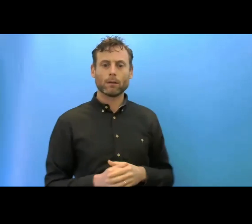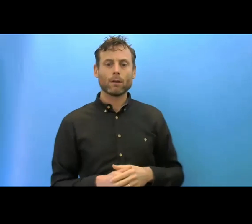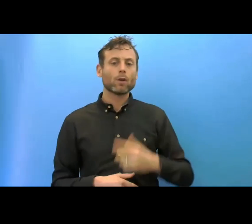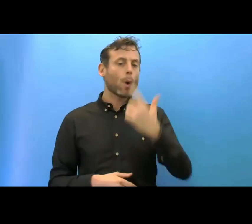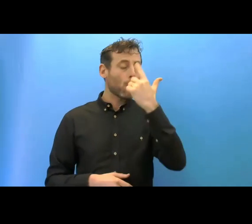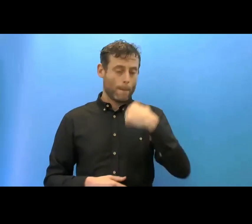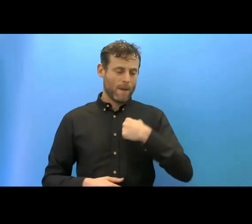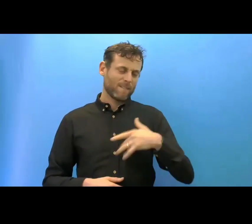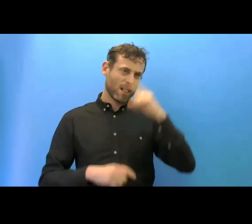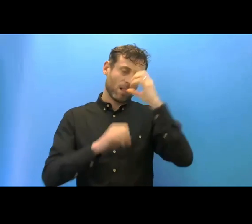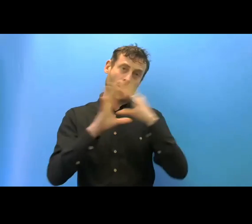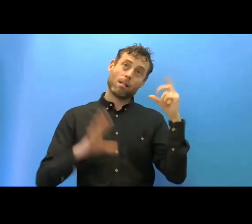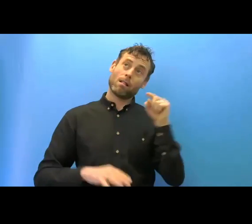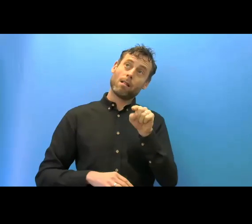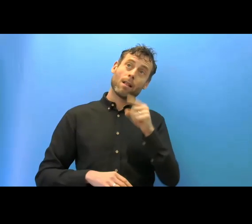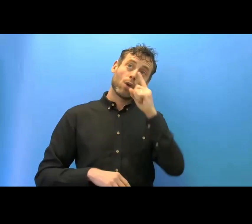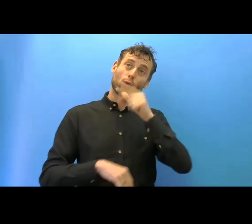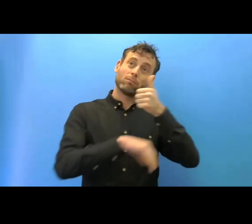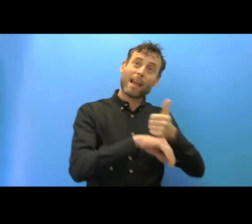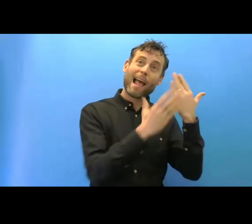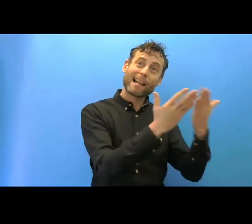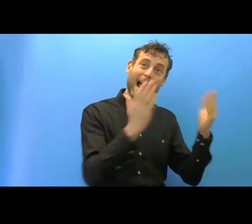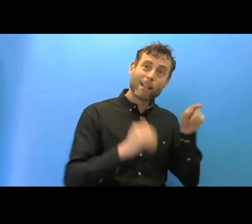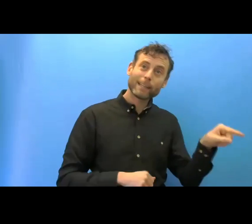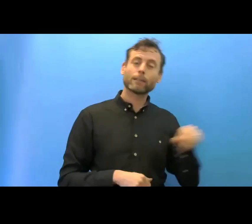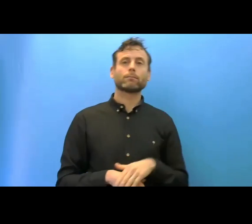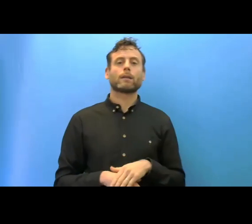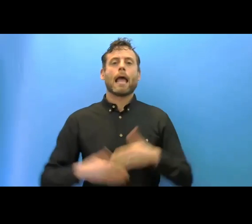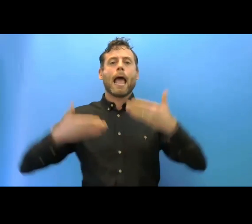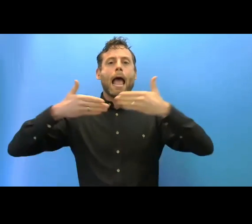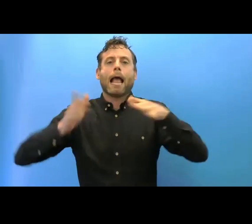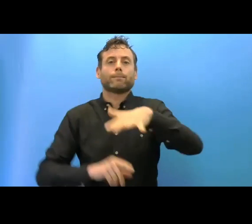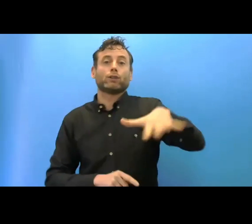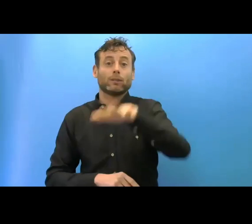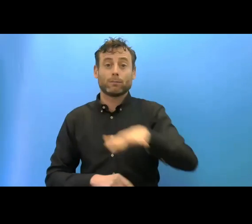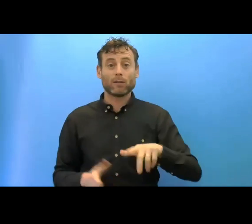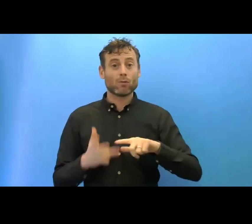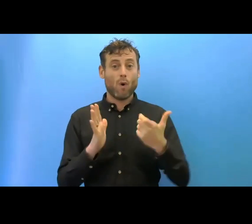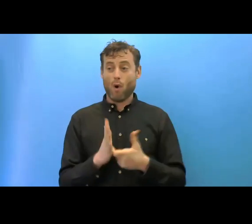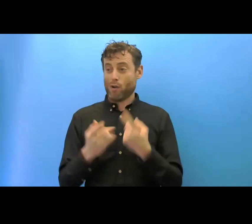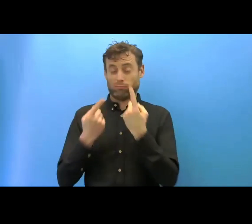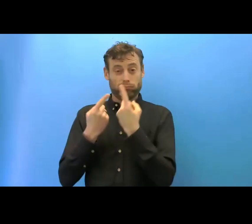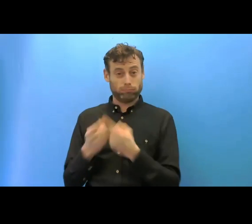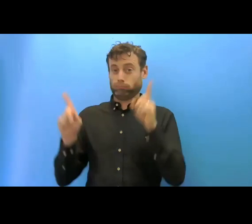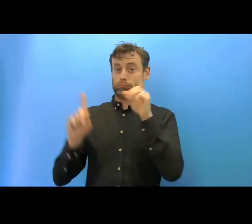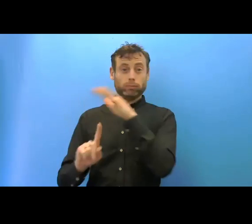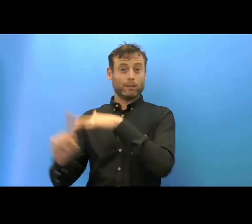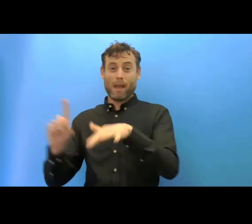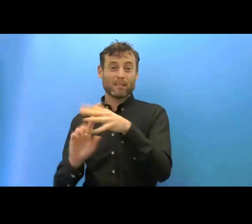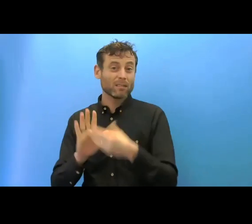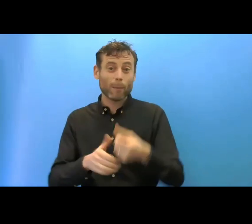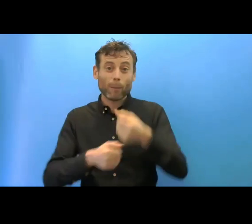exhibition opening. I could see it in completely unconventional spaces. I mean, say, churches,